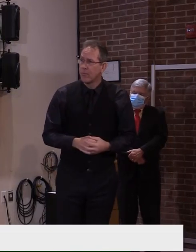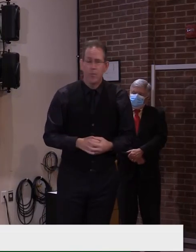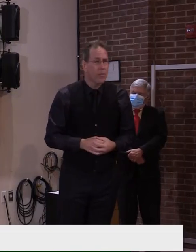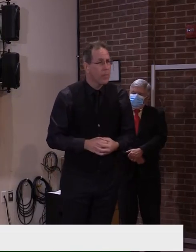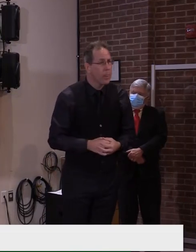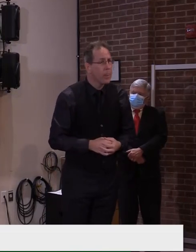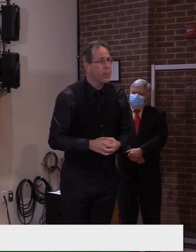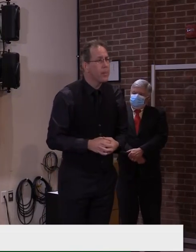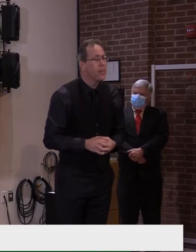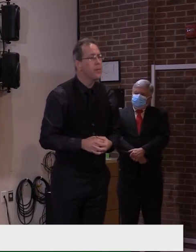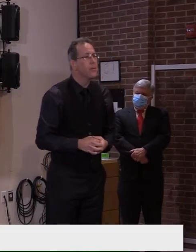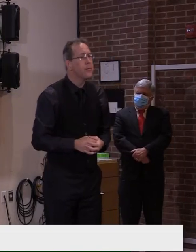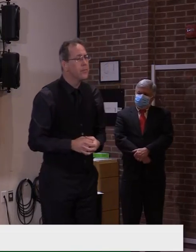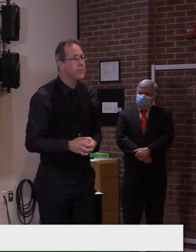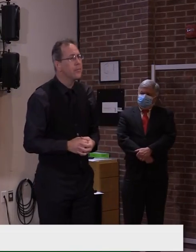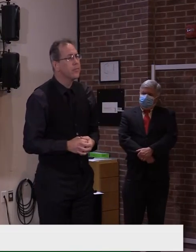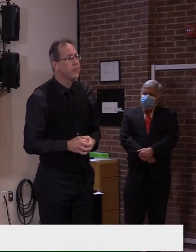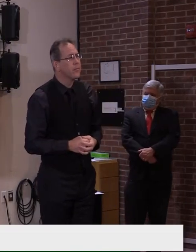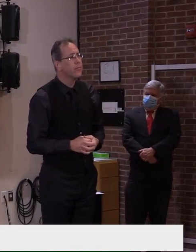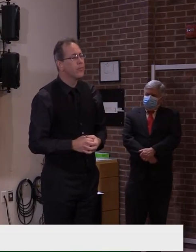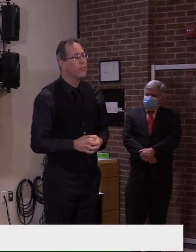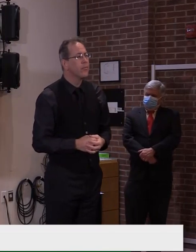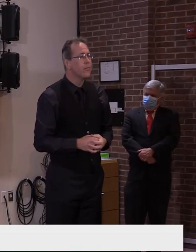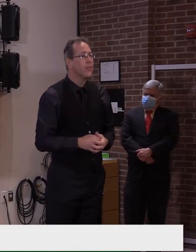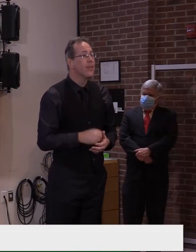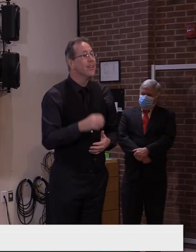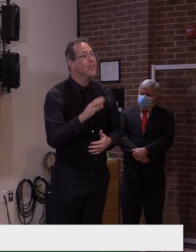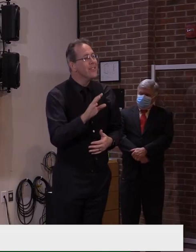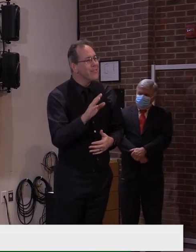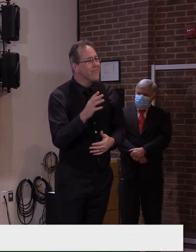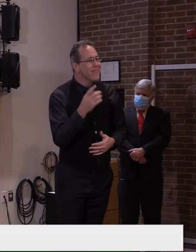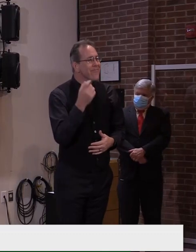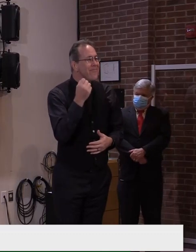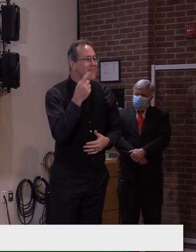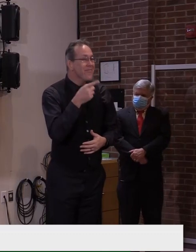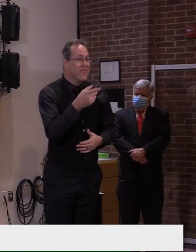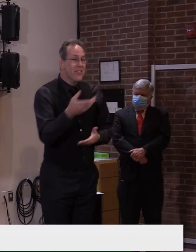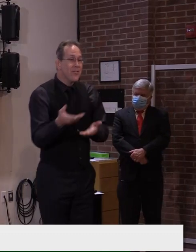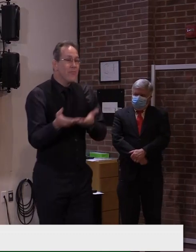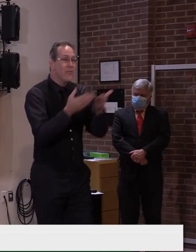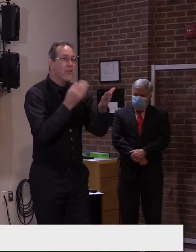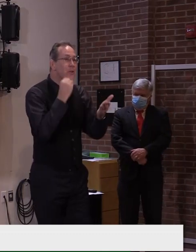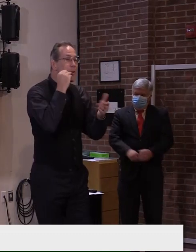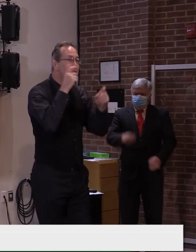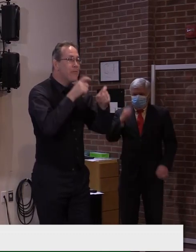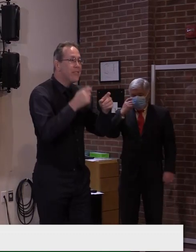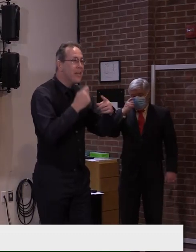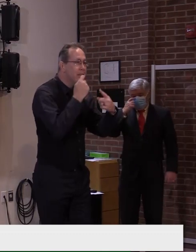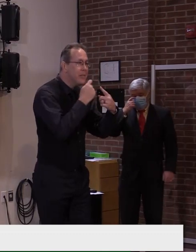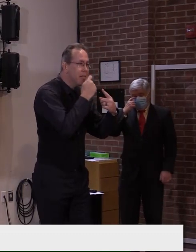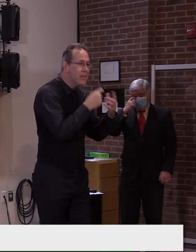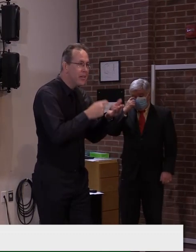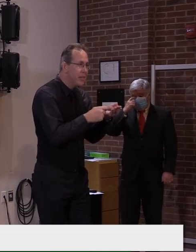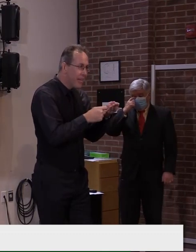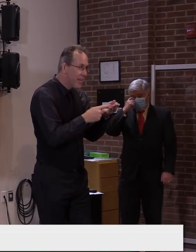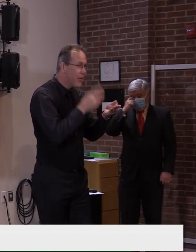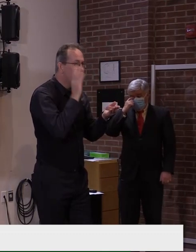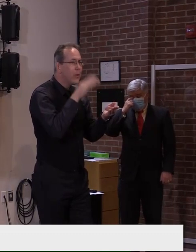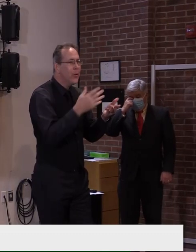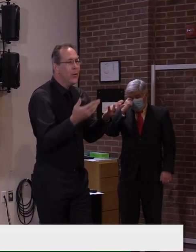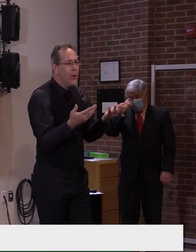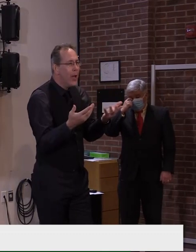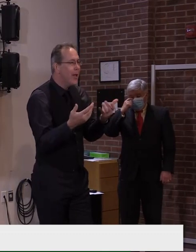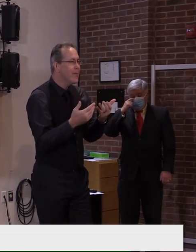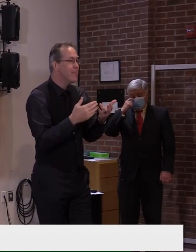And we've made it really easy to report your result. The minute you click on the COVID portion of the